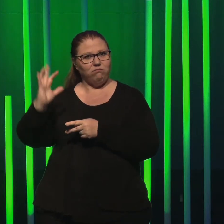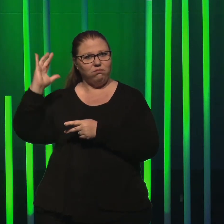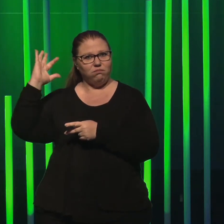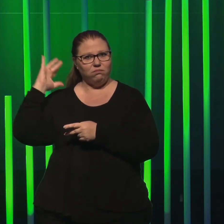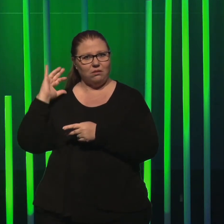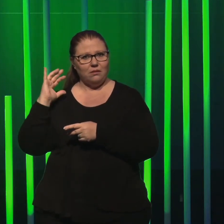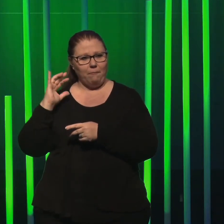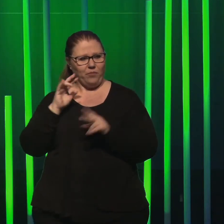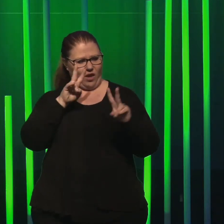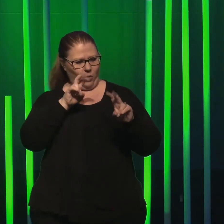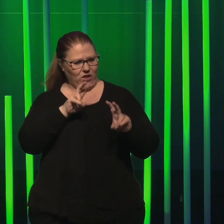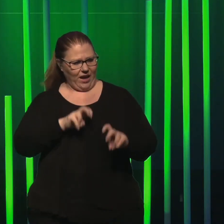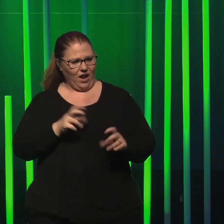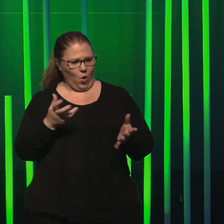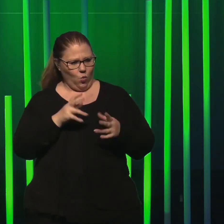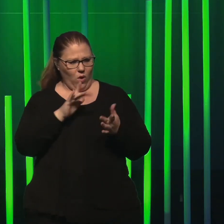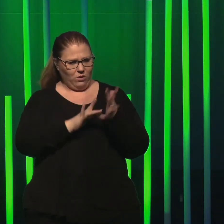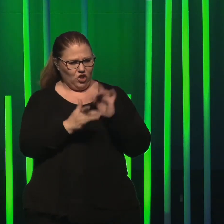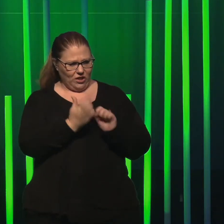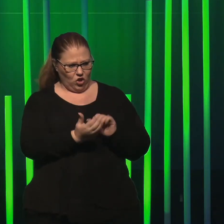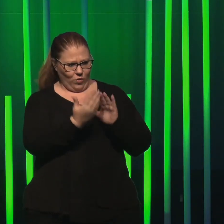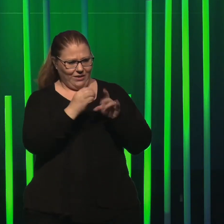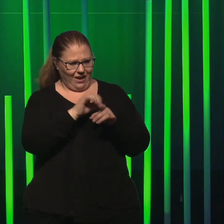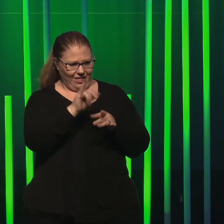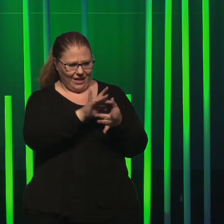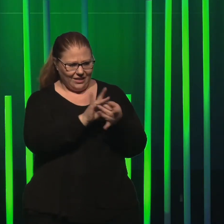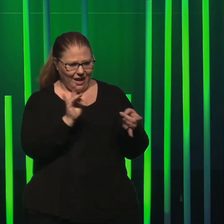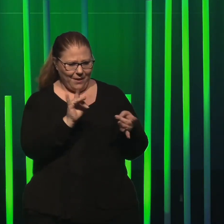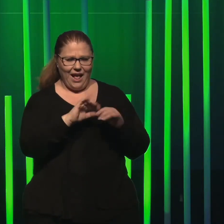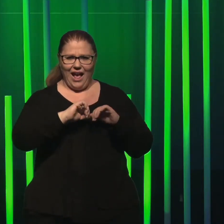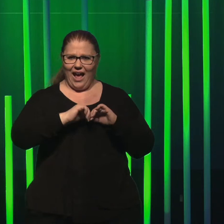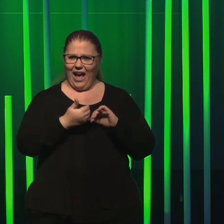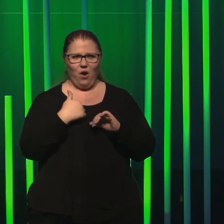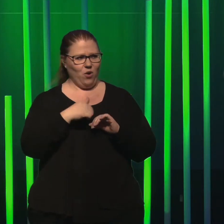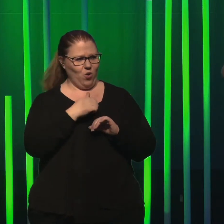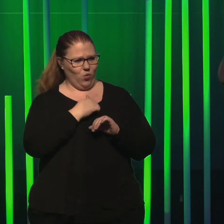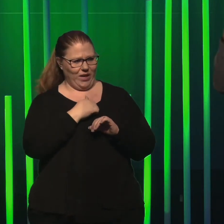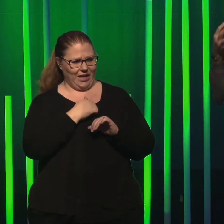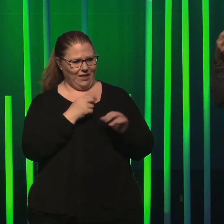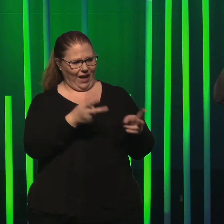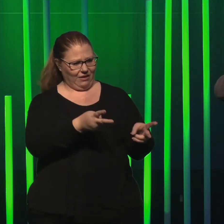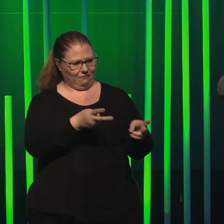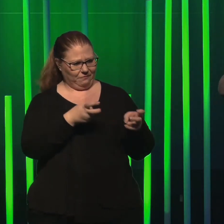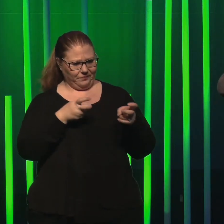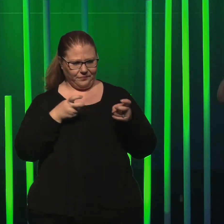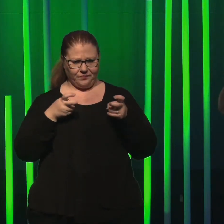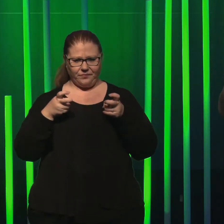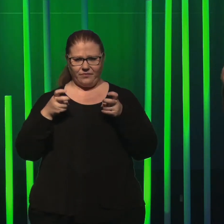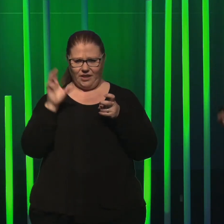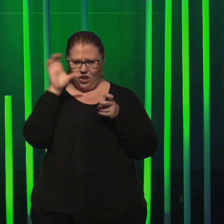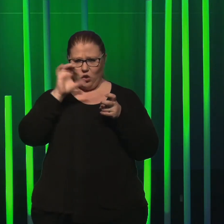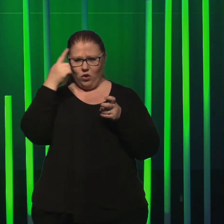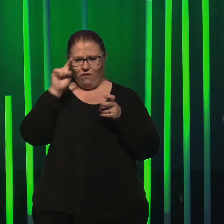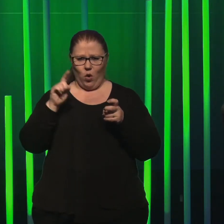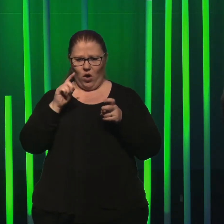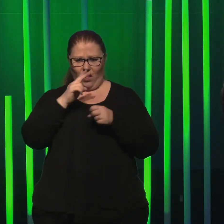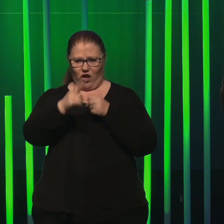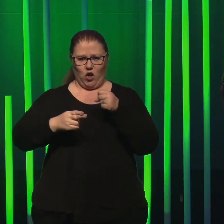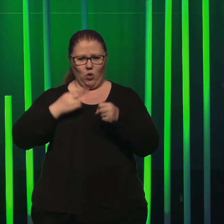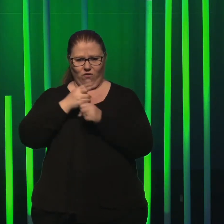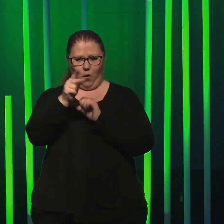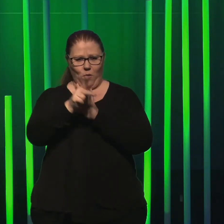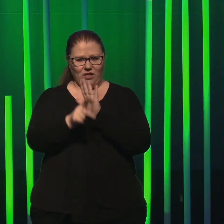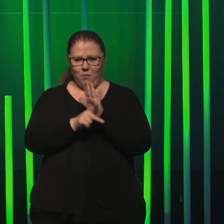to think, okay, what was Jesus addressing in this statement? But then how do we take that and look for kind of a universal principle of wisdom that we